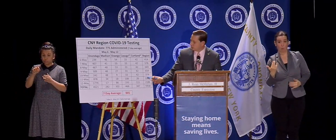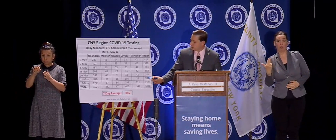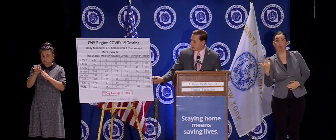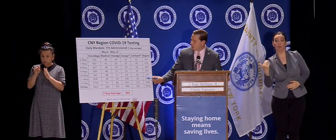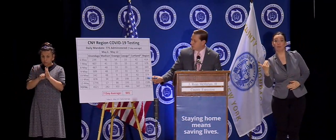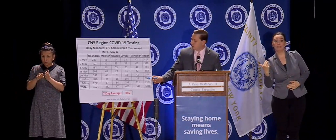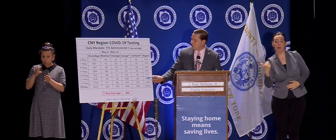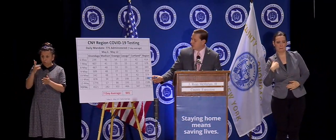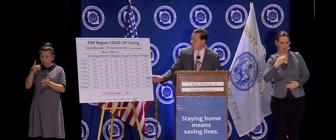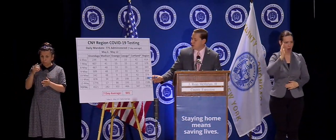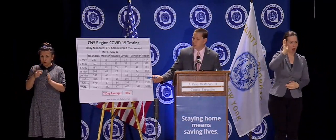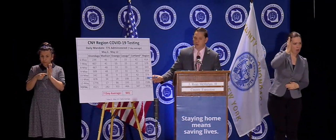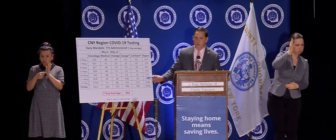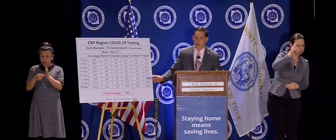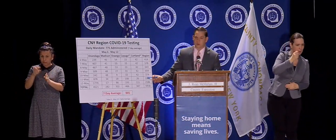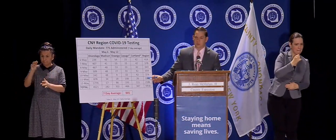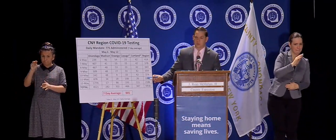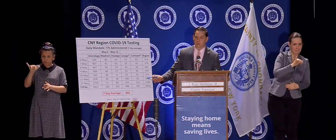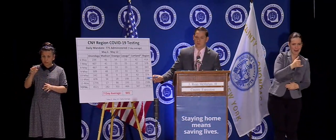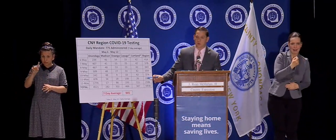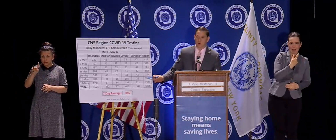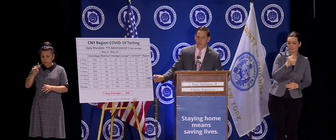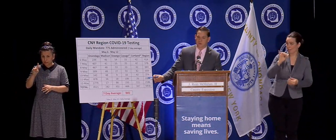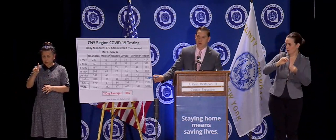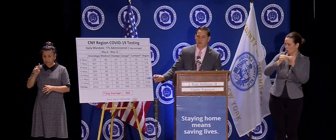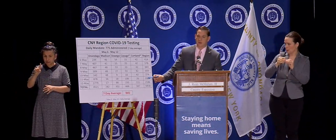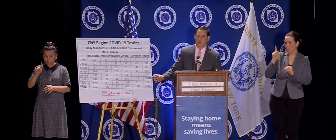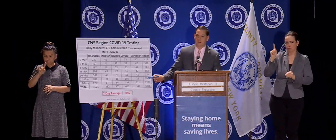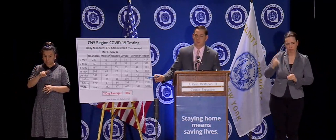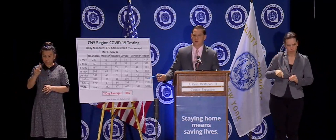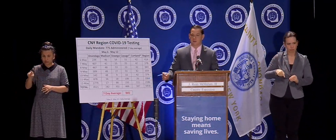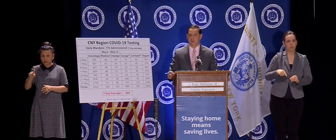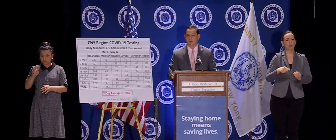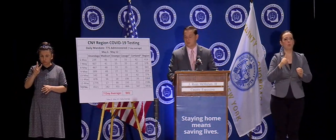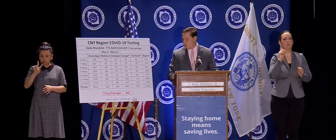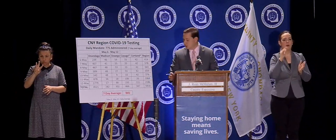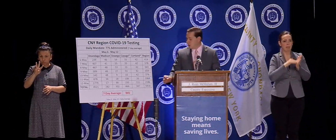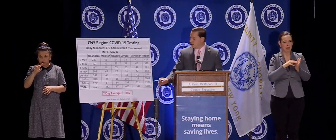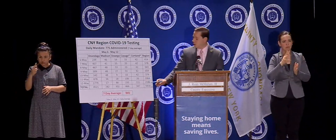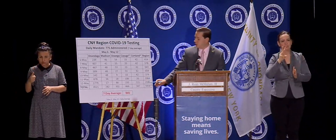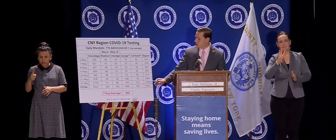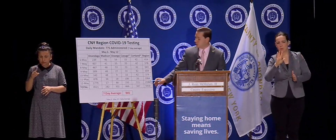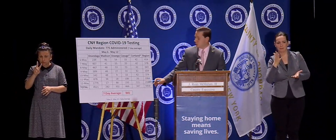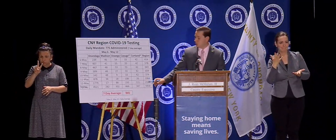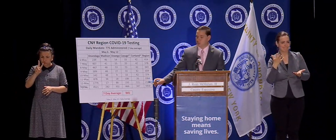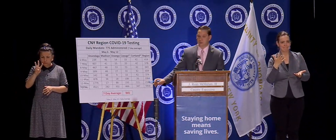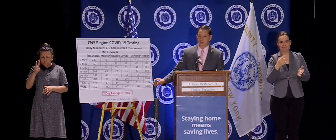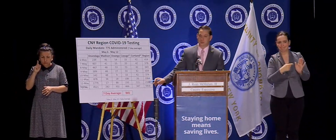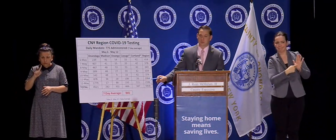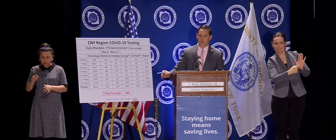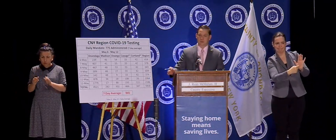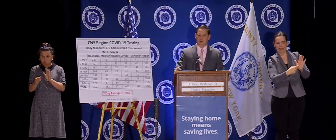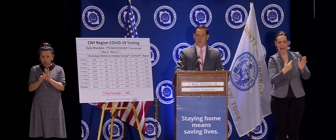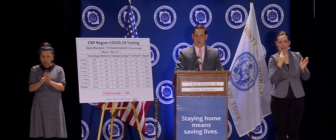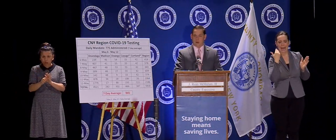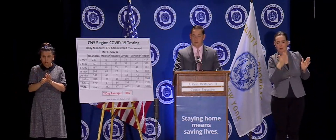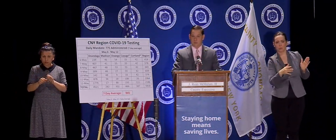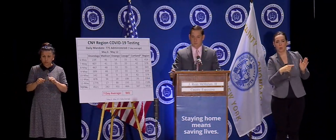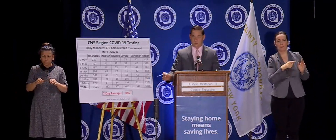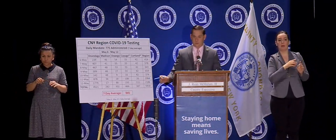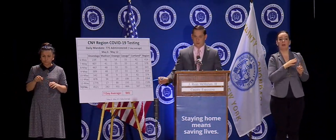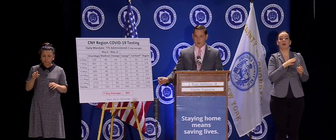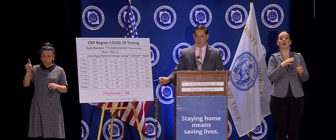I don't even know if these numbers were totally reflected in his presentation. I know these ones weren't. There's no